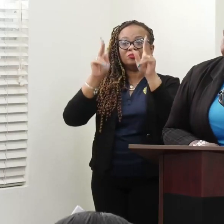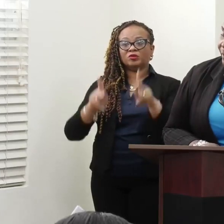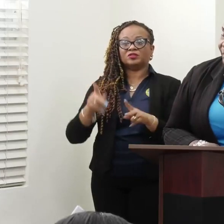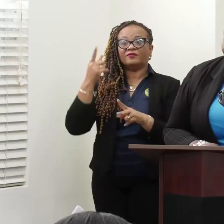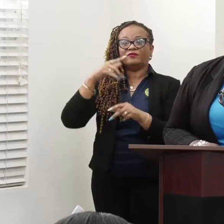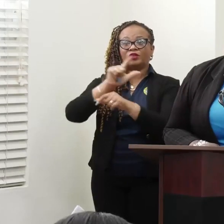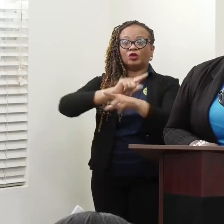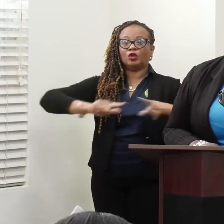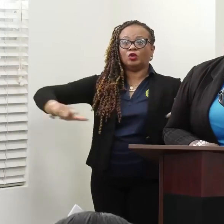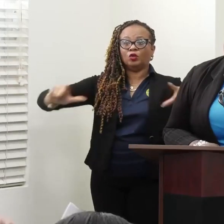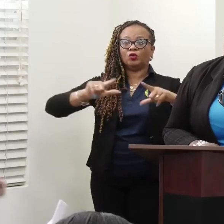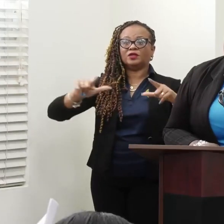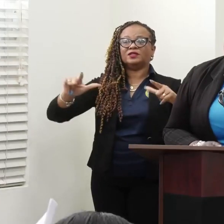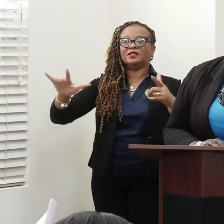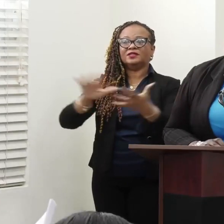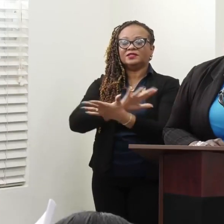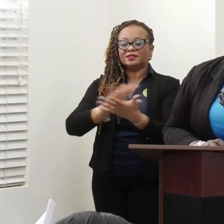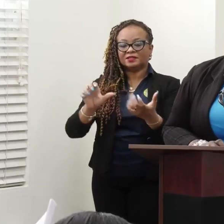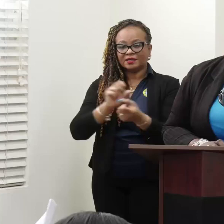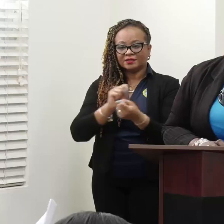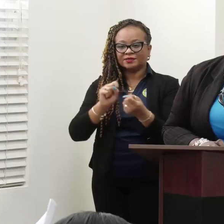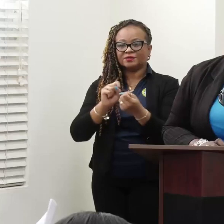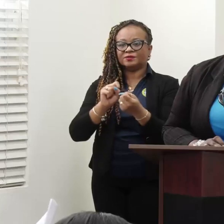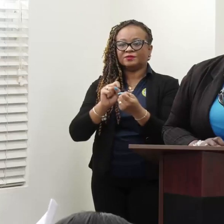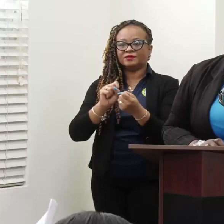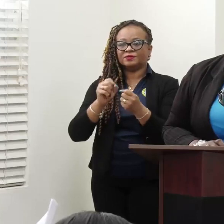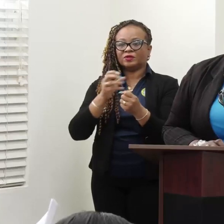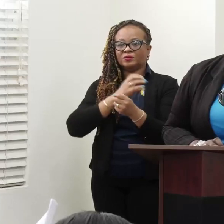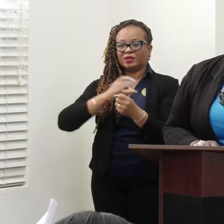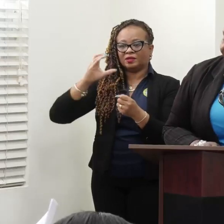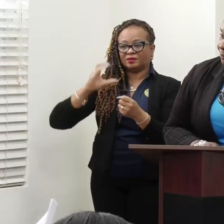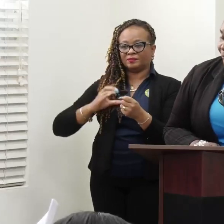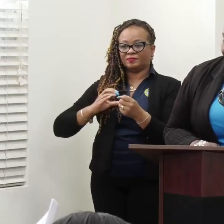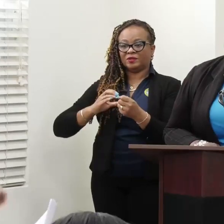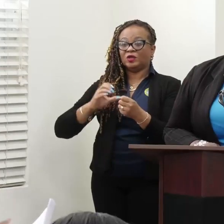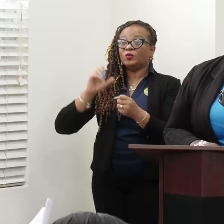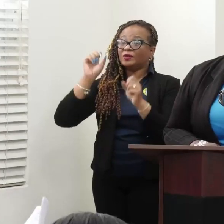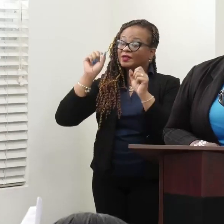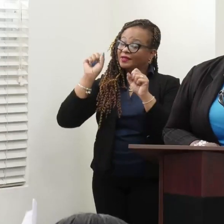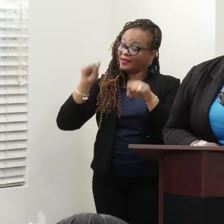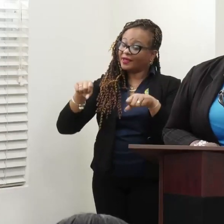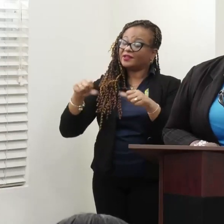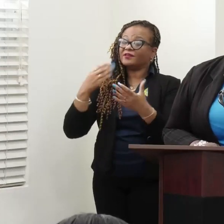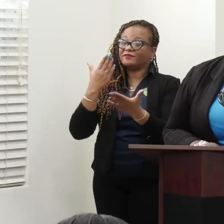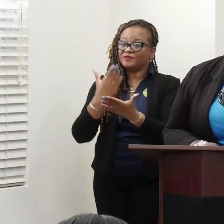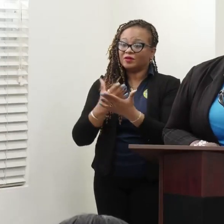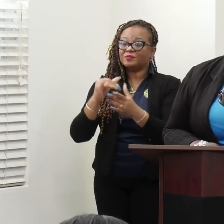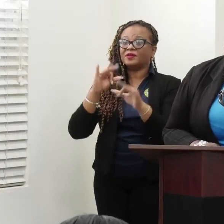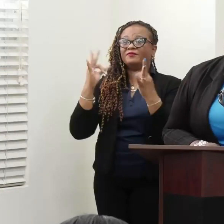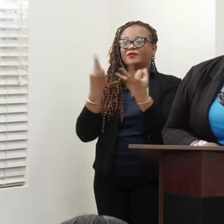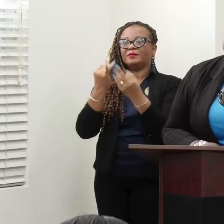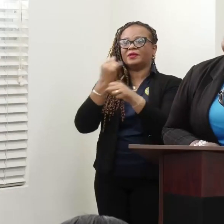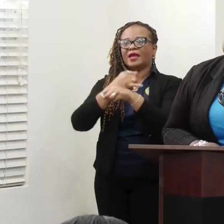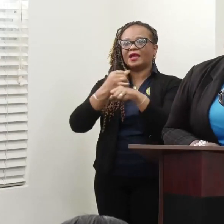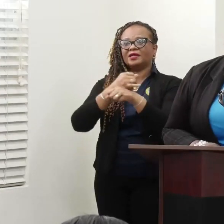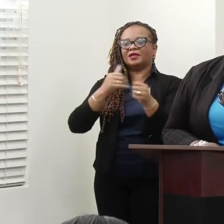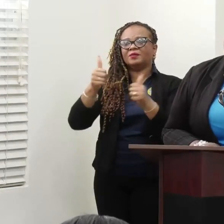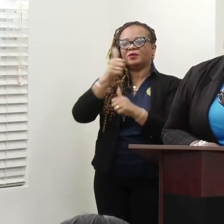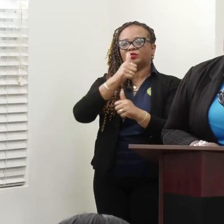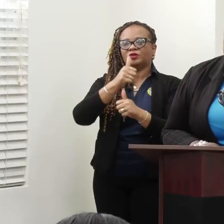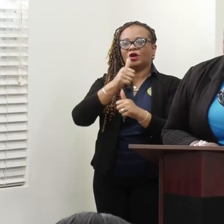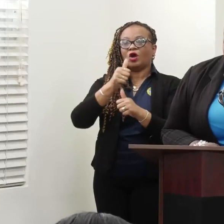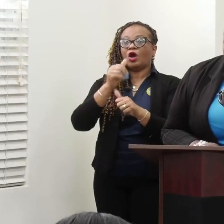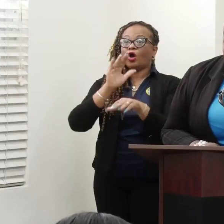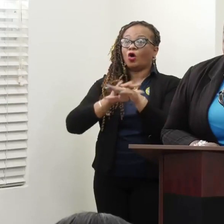for their local disaster consultative committees. We can confirm that Family Island administrators are